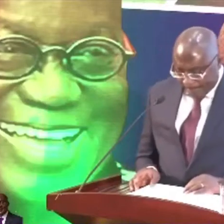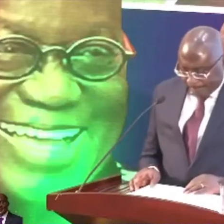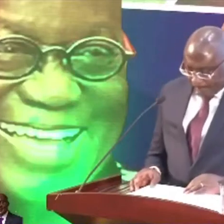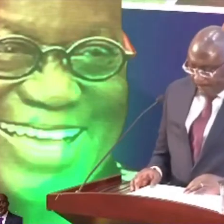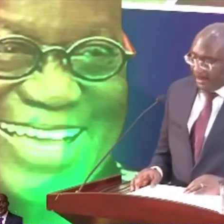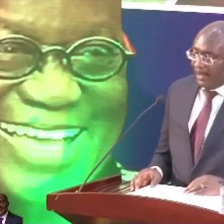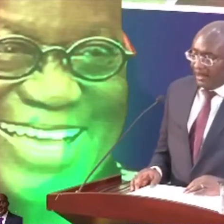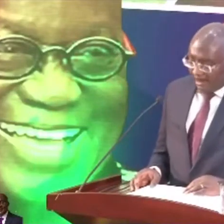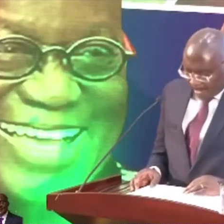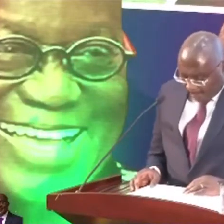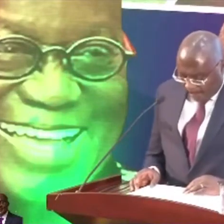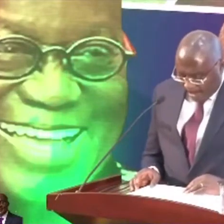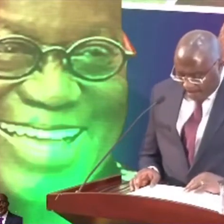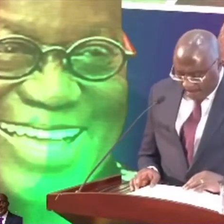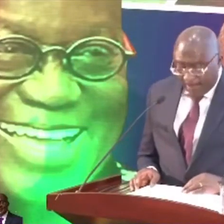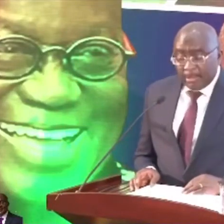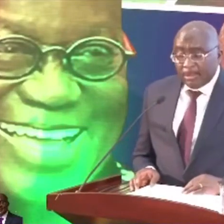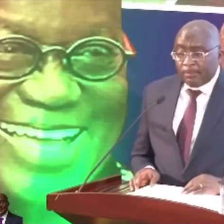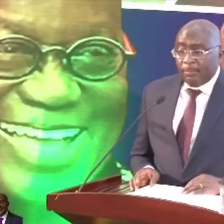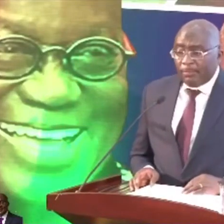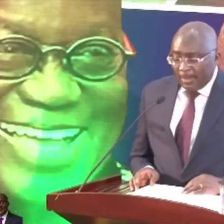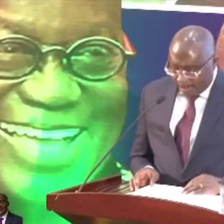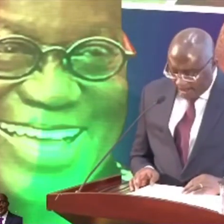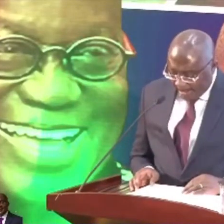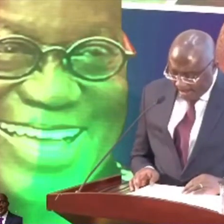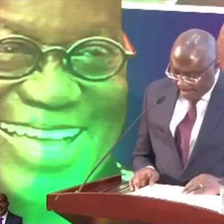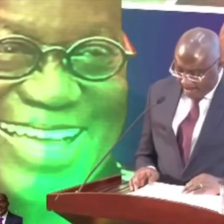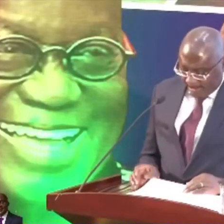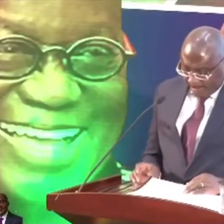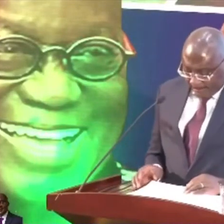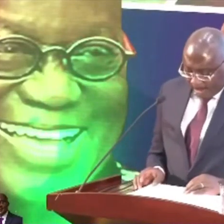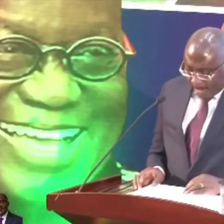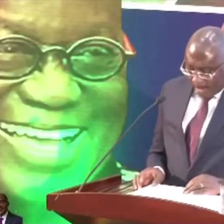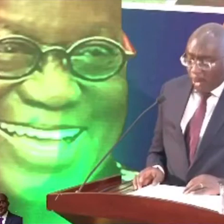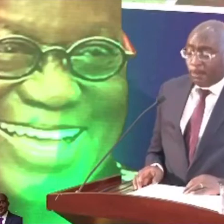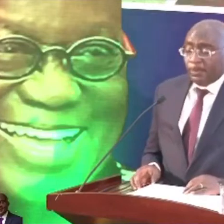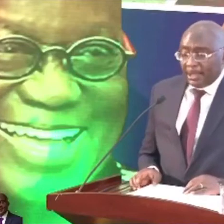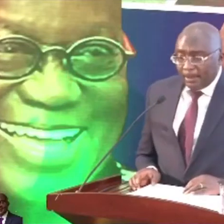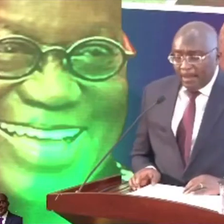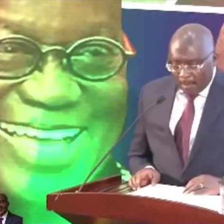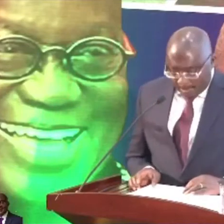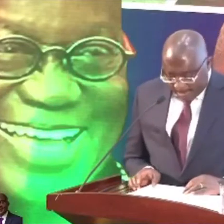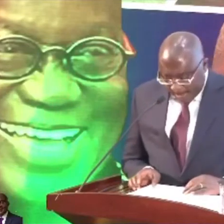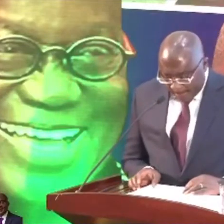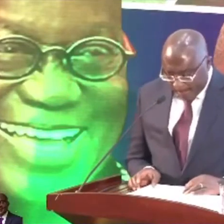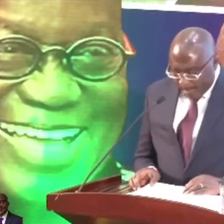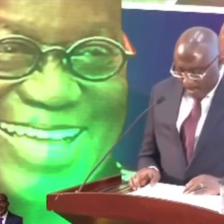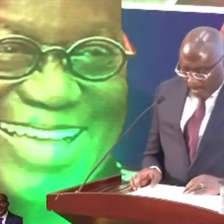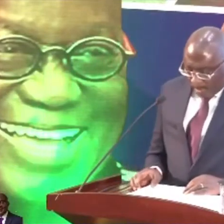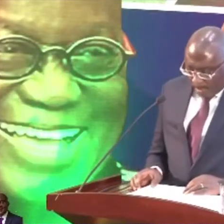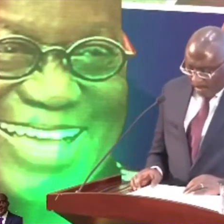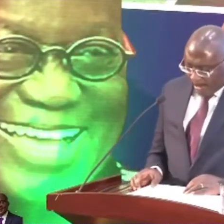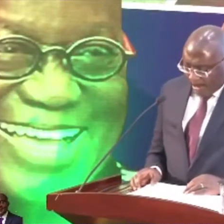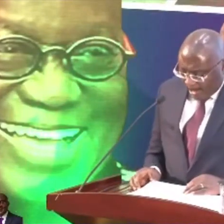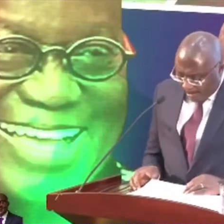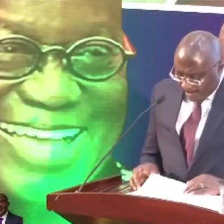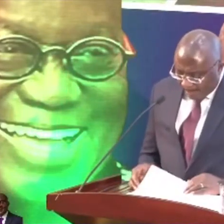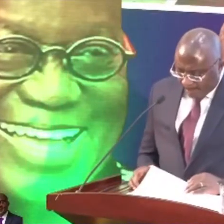Ghana. The survey revealed profound challenges. Notable amongst them was